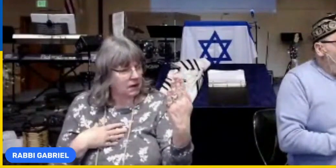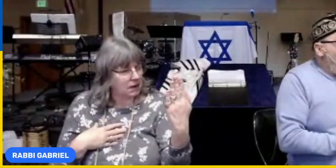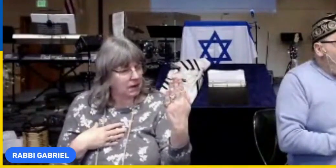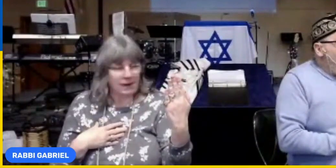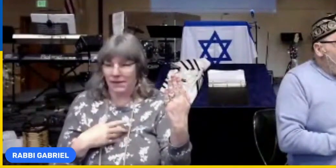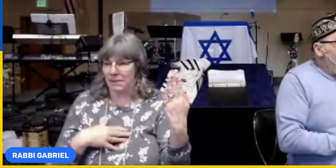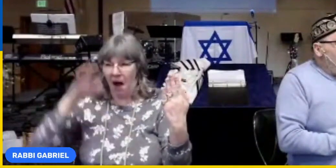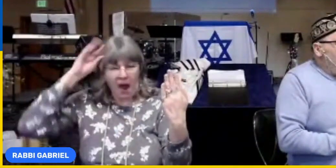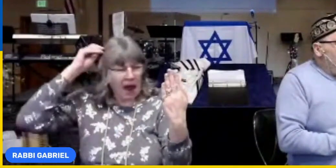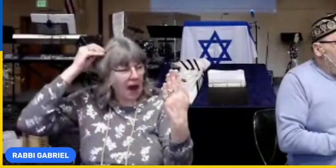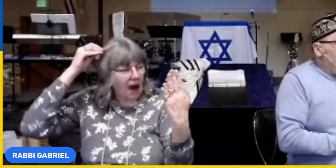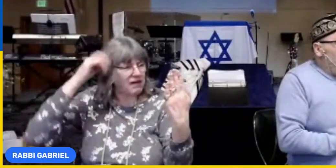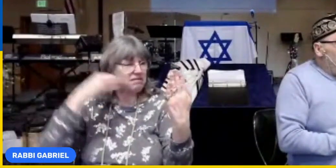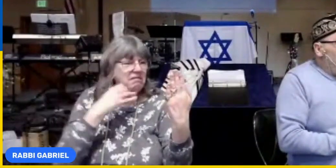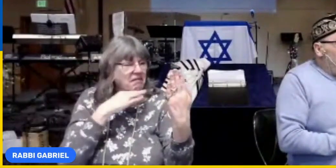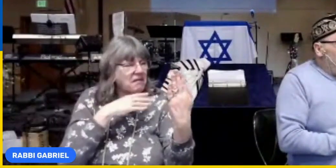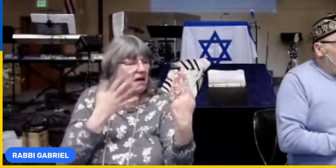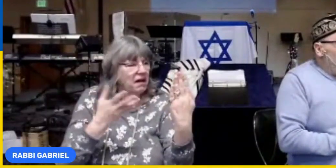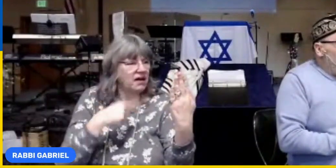So,